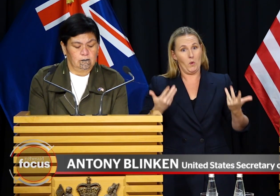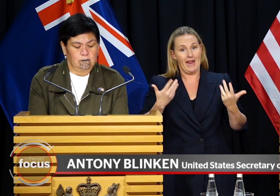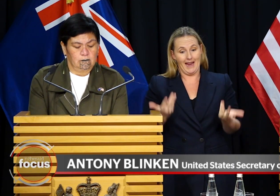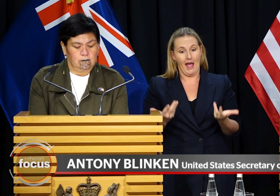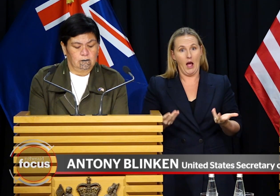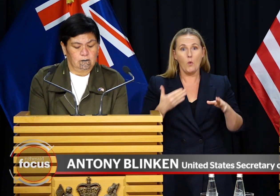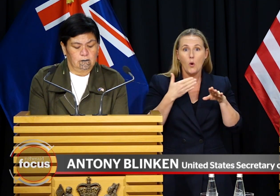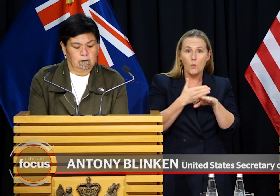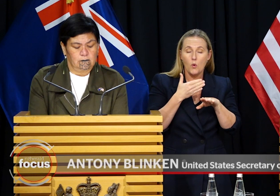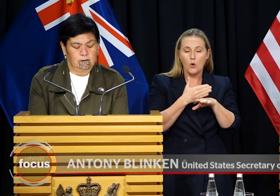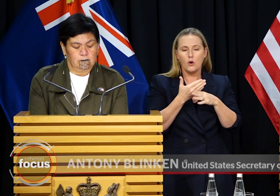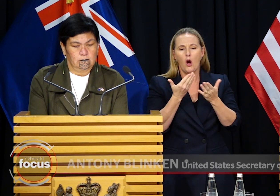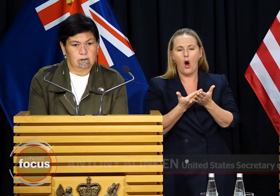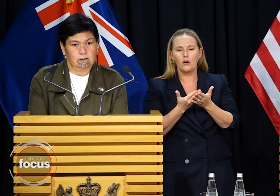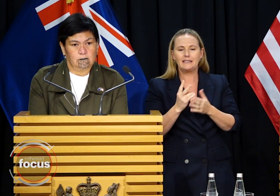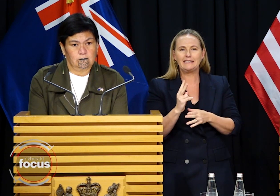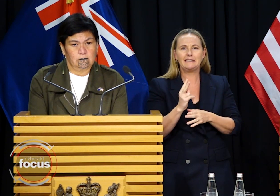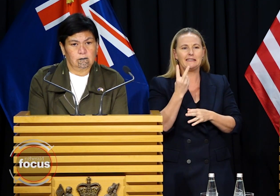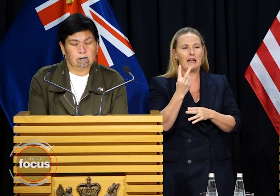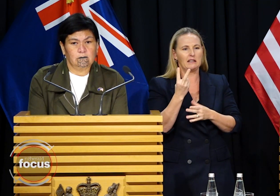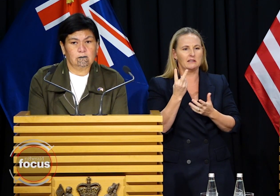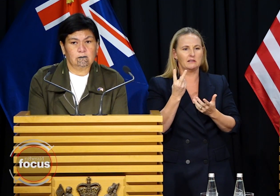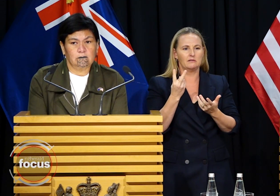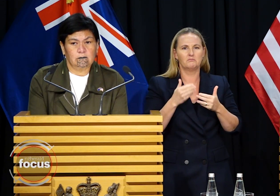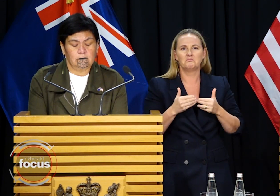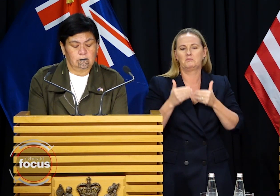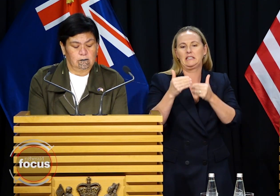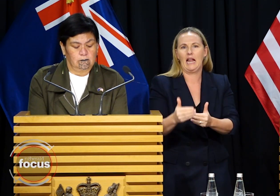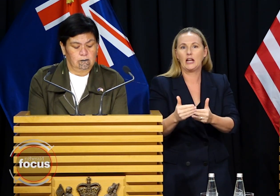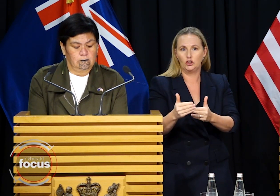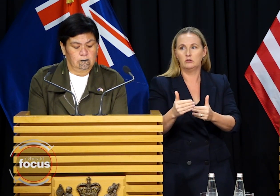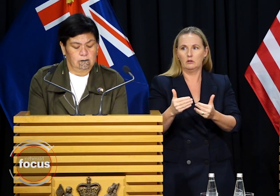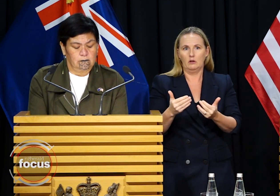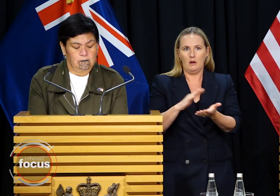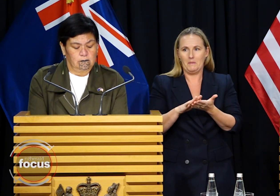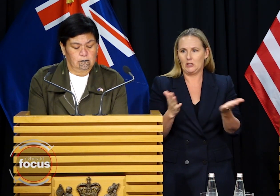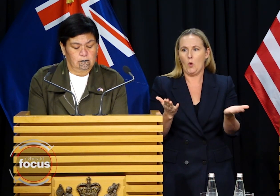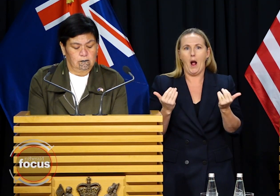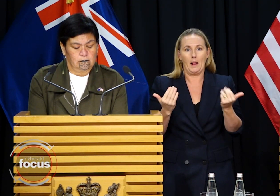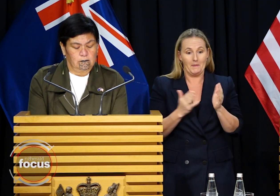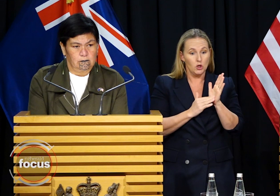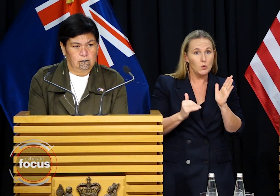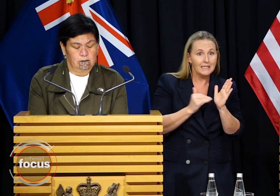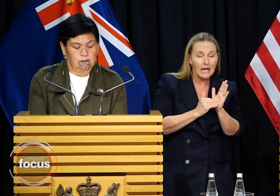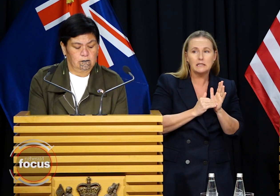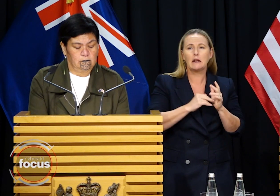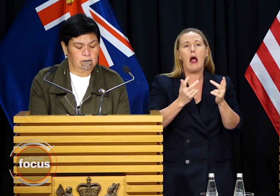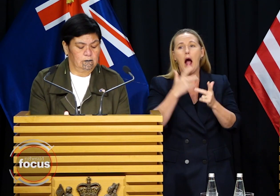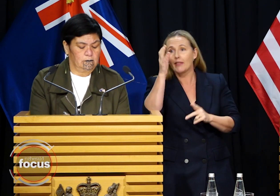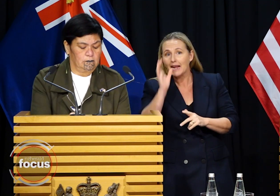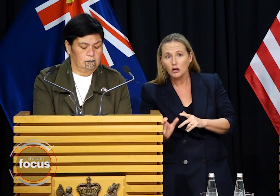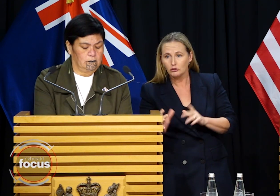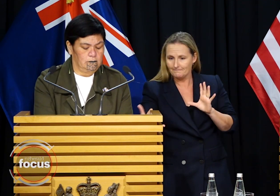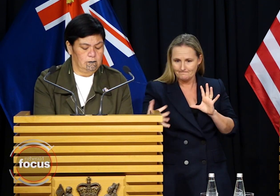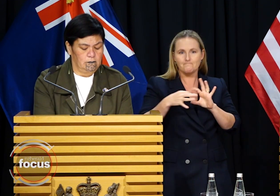pillar, the door is very much open for New Zealand and other partners to engage as they